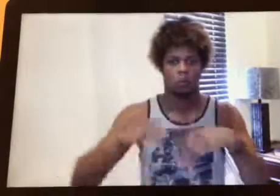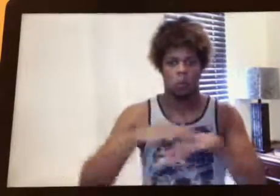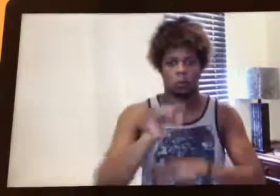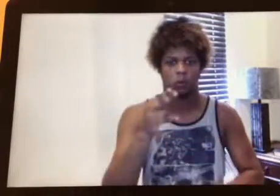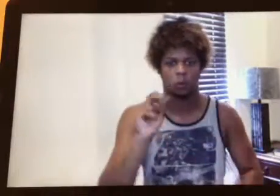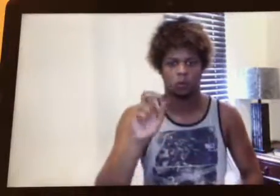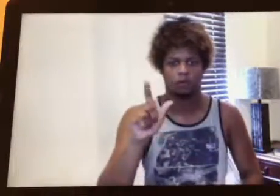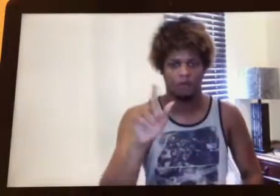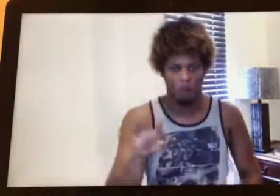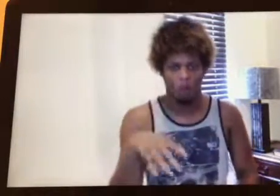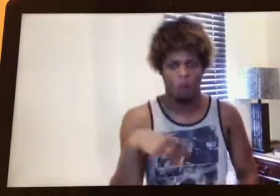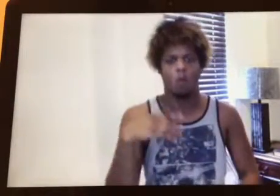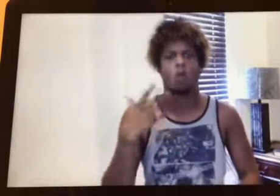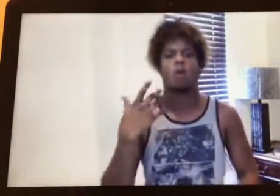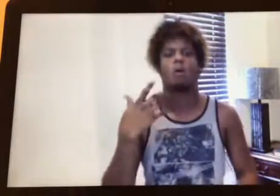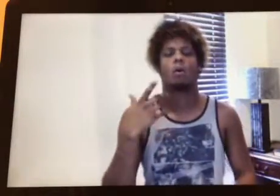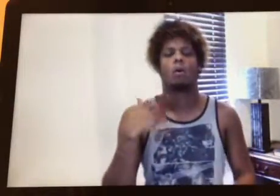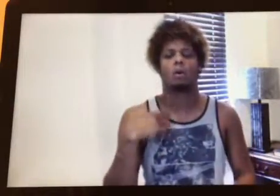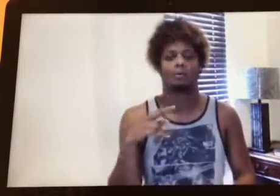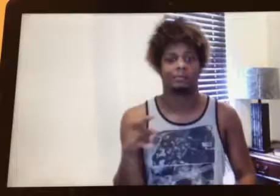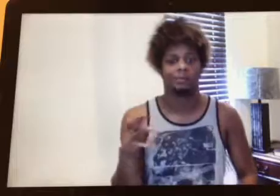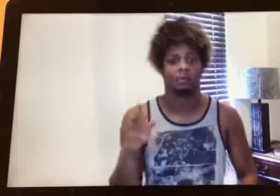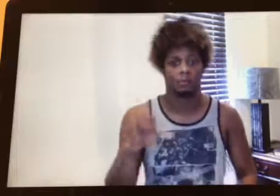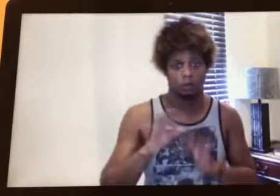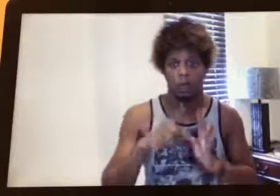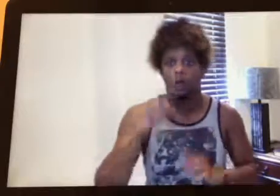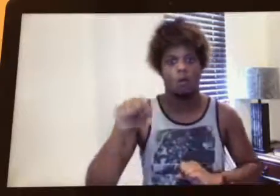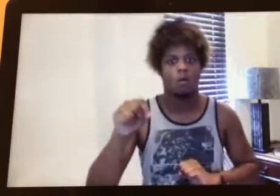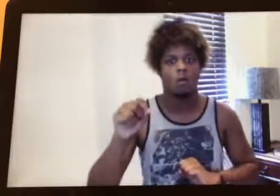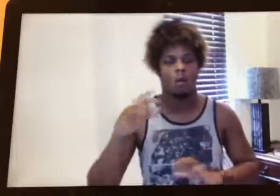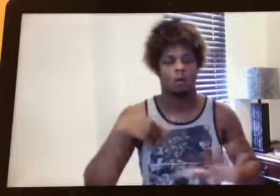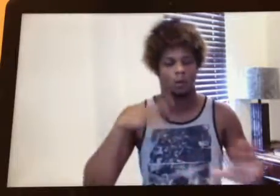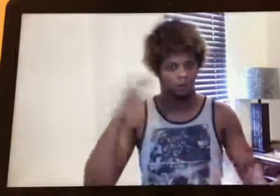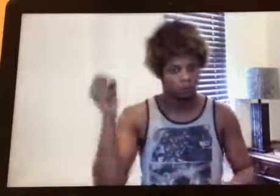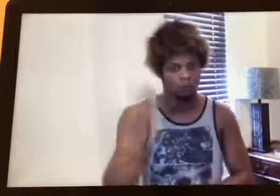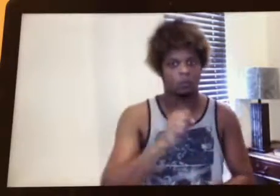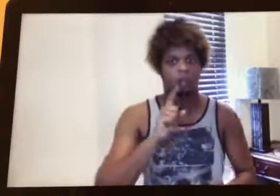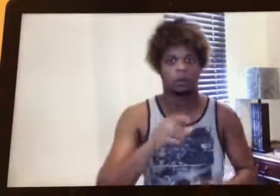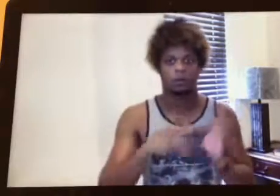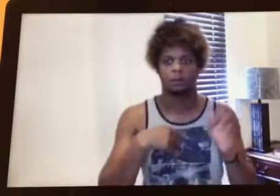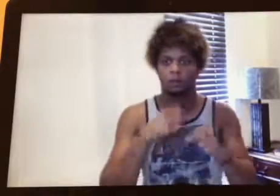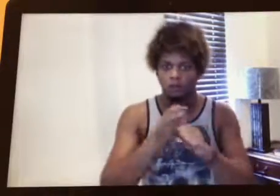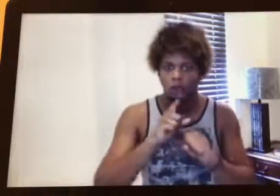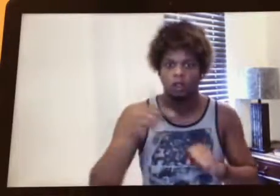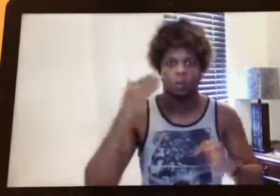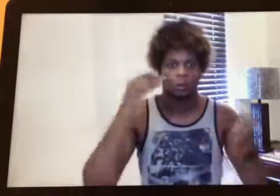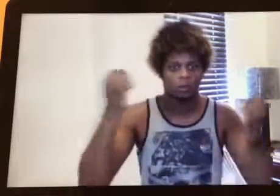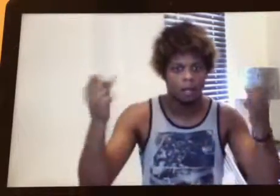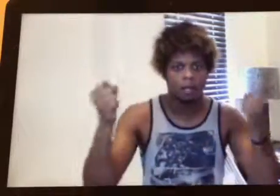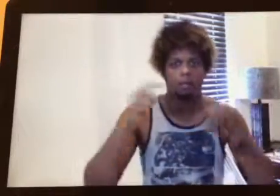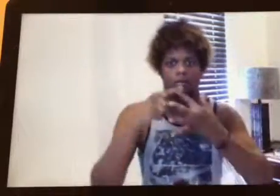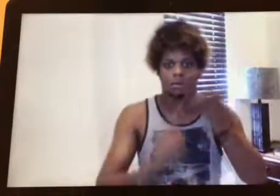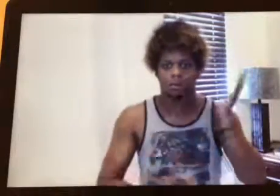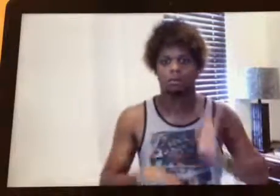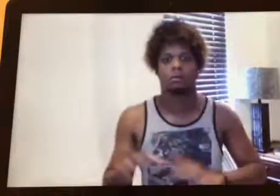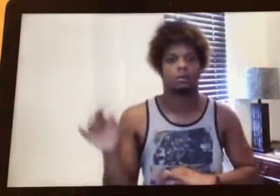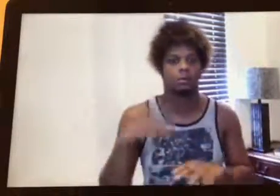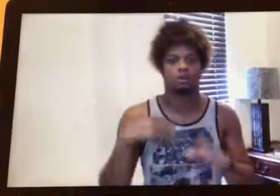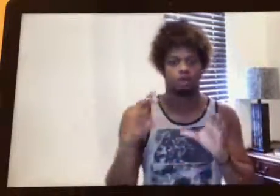interpreter. I ended up rescheduling an appointment for June 24th, and hopefully an